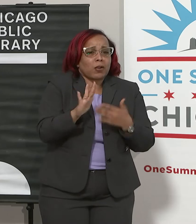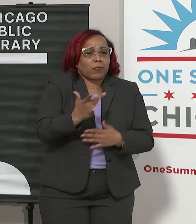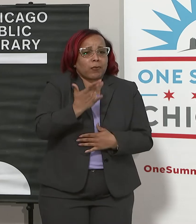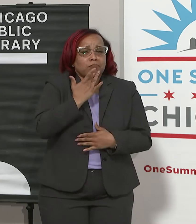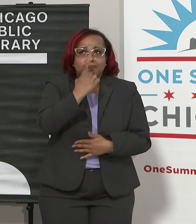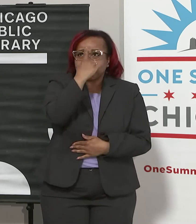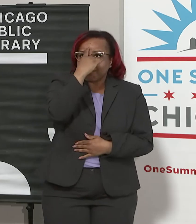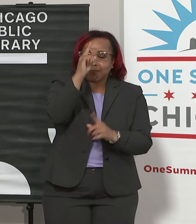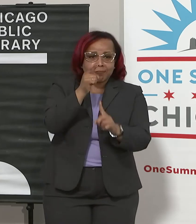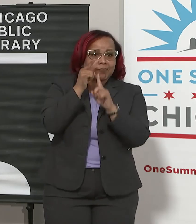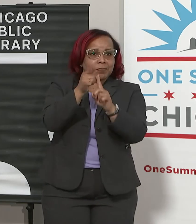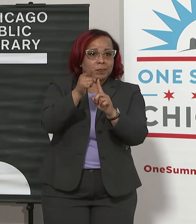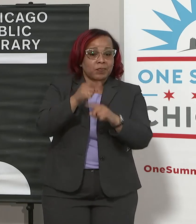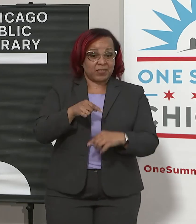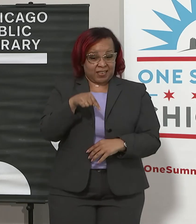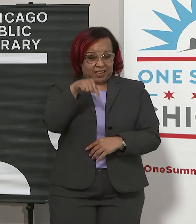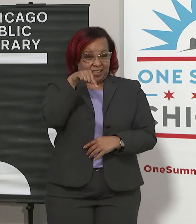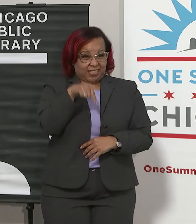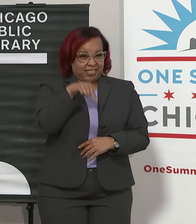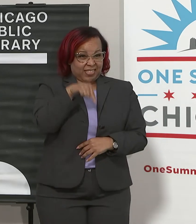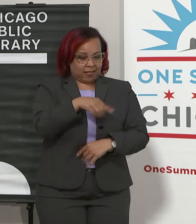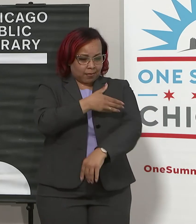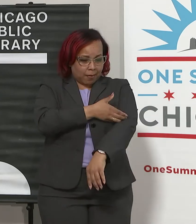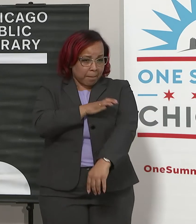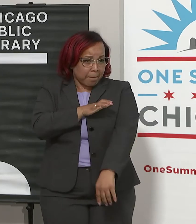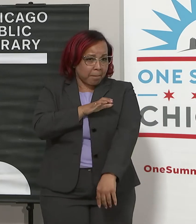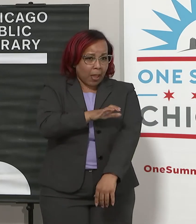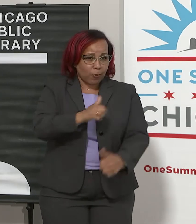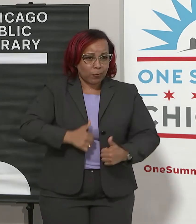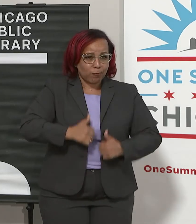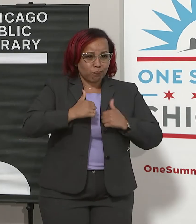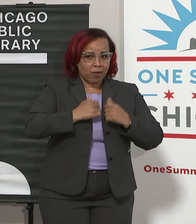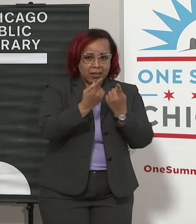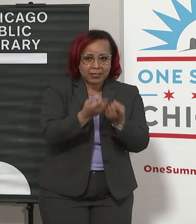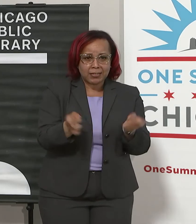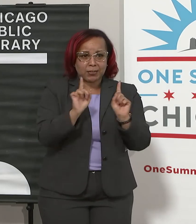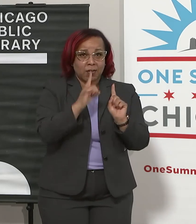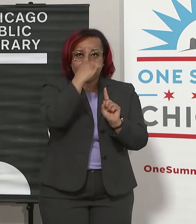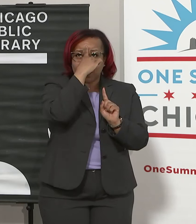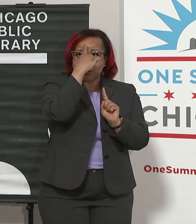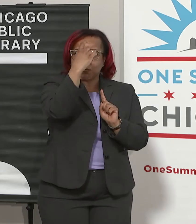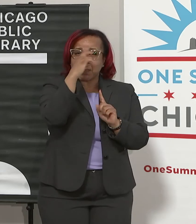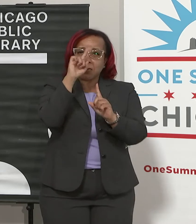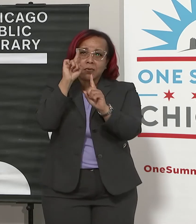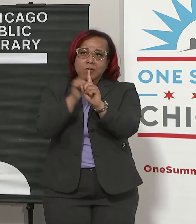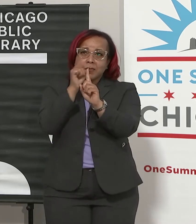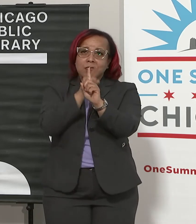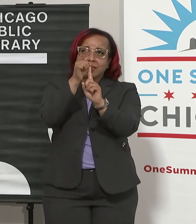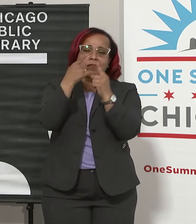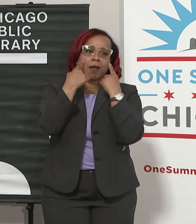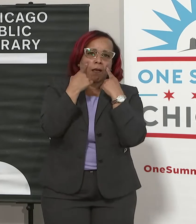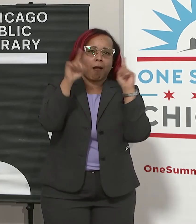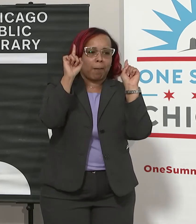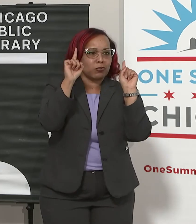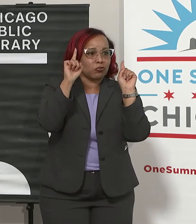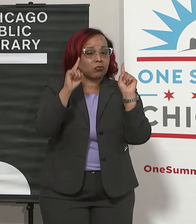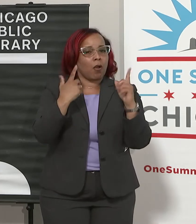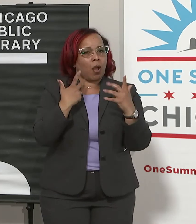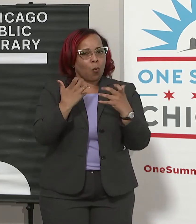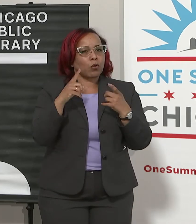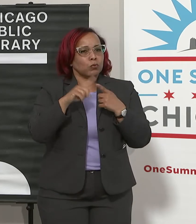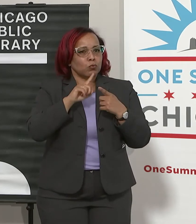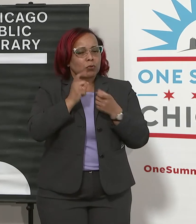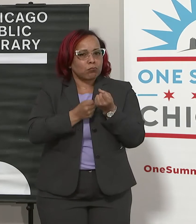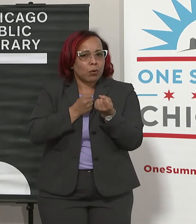they want to be. It's in this spirit of empowering our residents to chase their dreams and accomplish their goals that I want